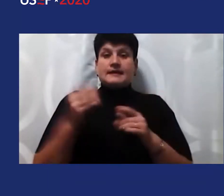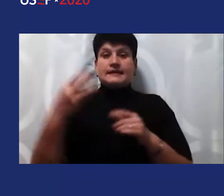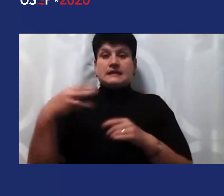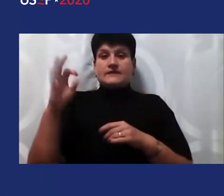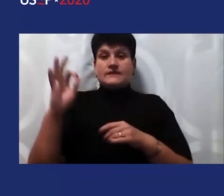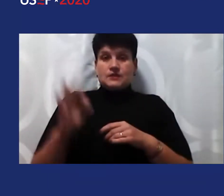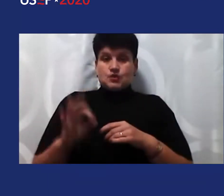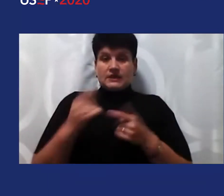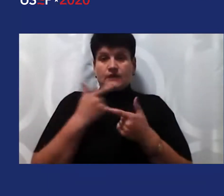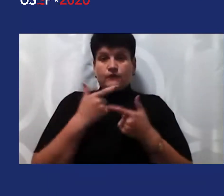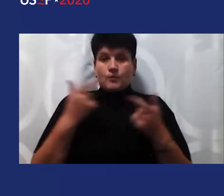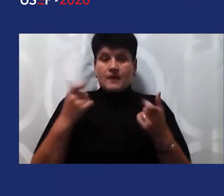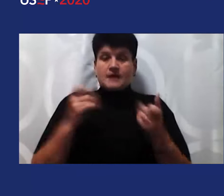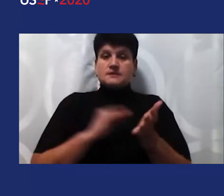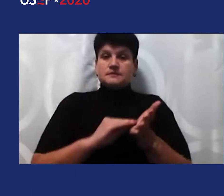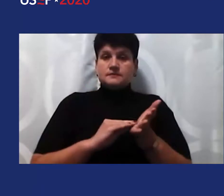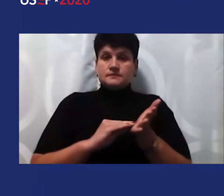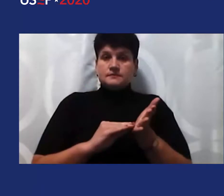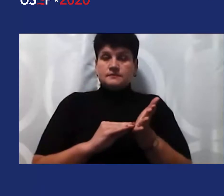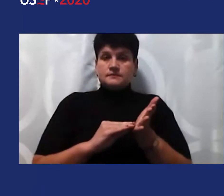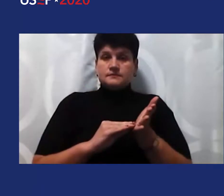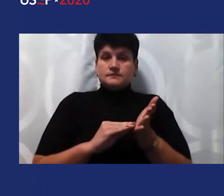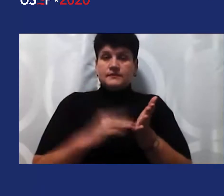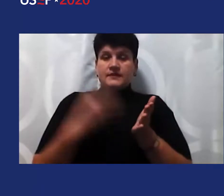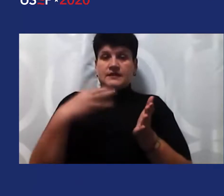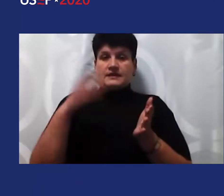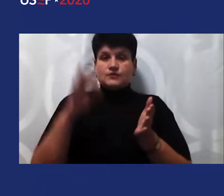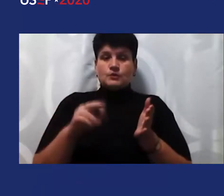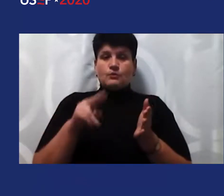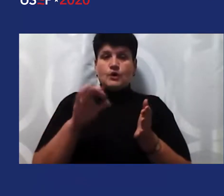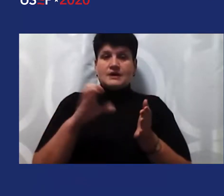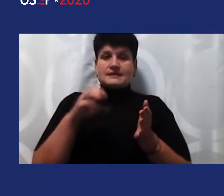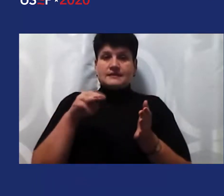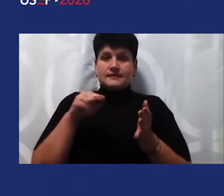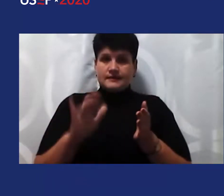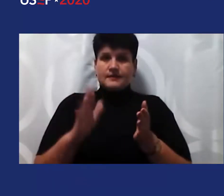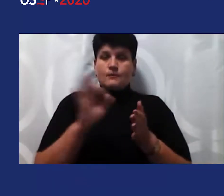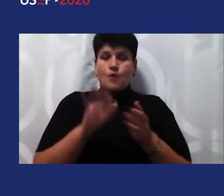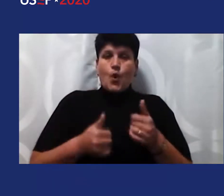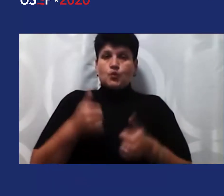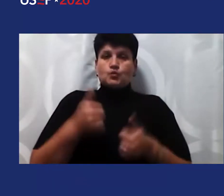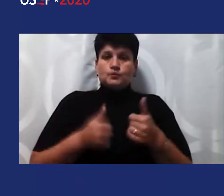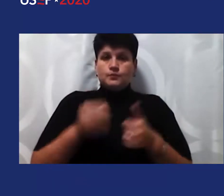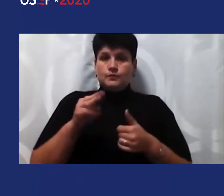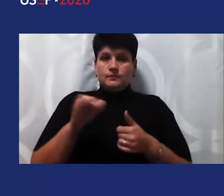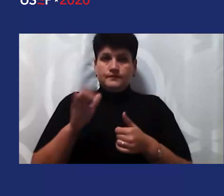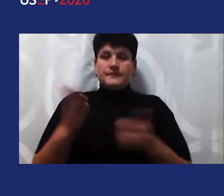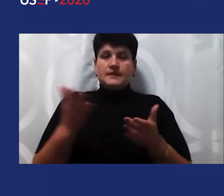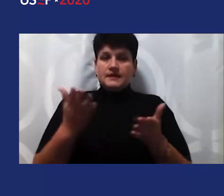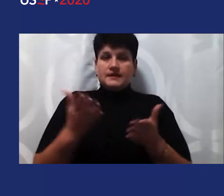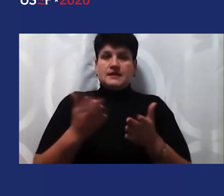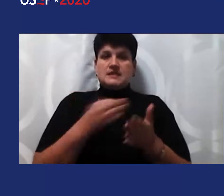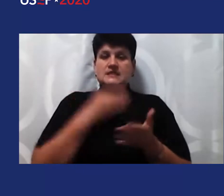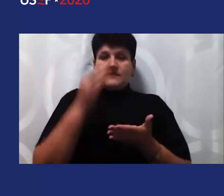political programs, their family, their activities, and 30% of posts are about